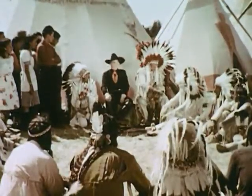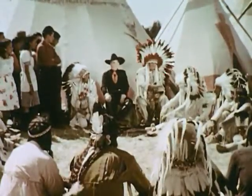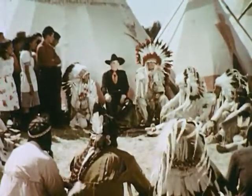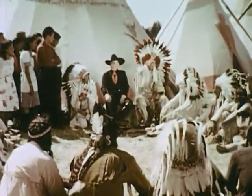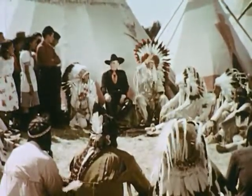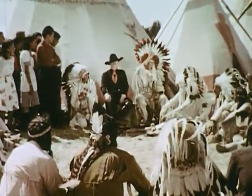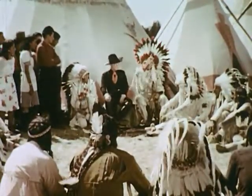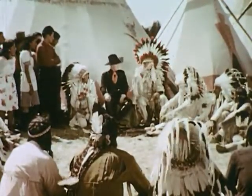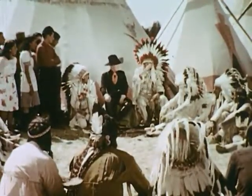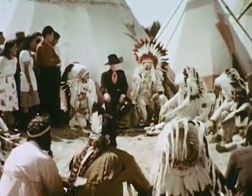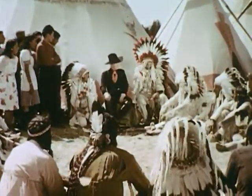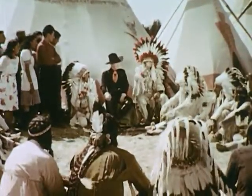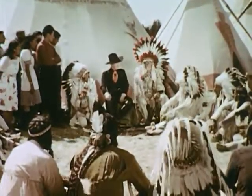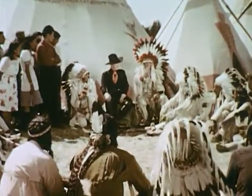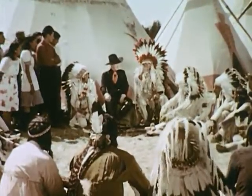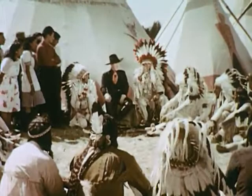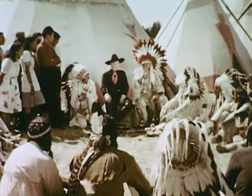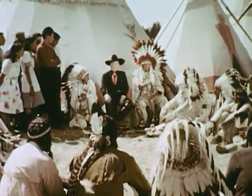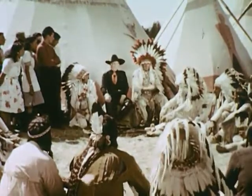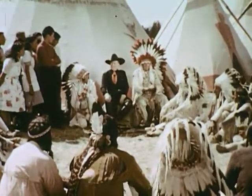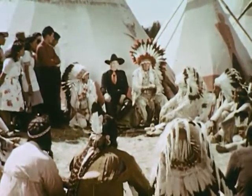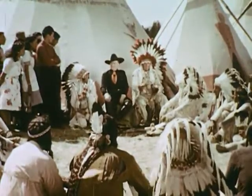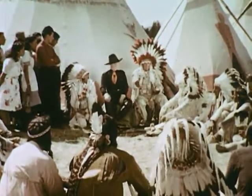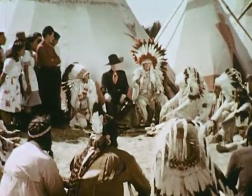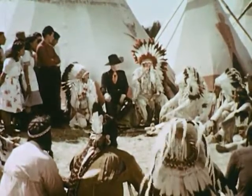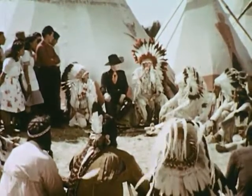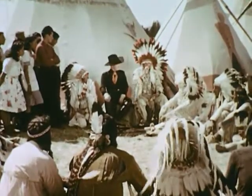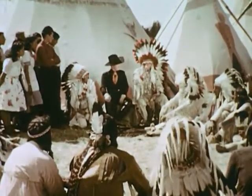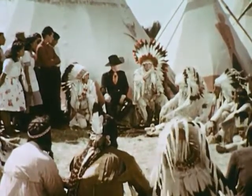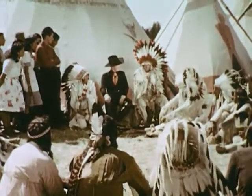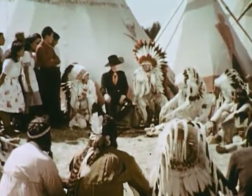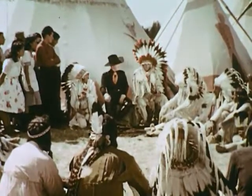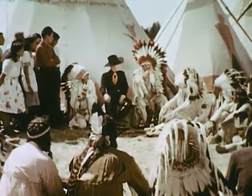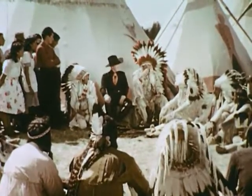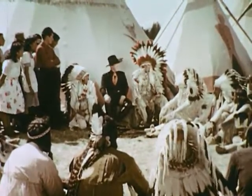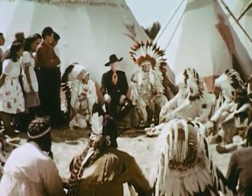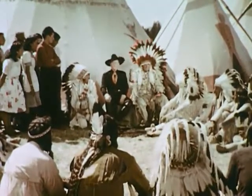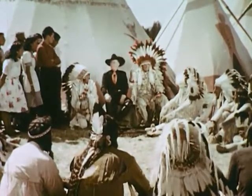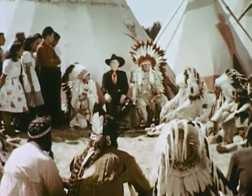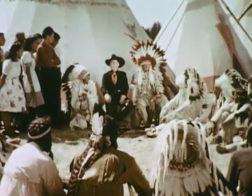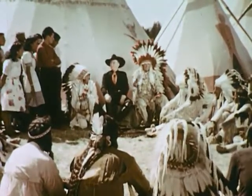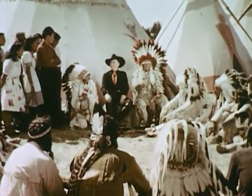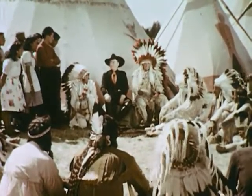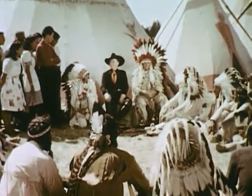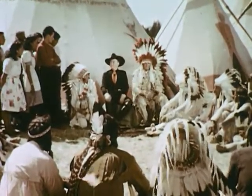So the big chief gave to that band the name Blood.